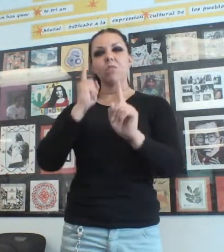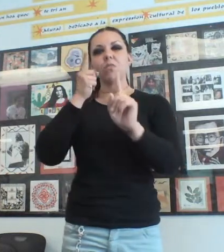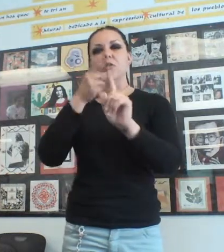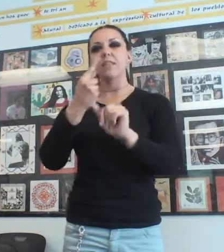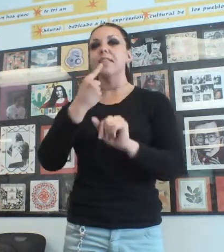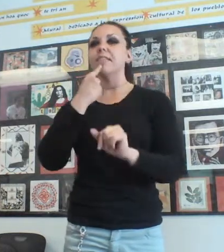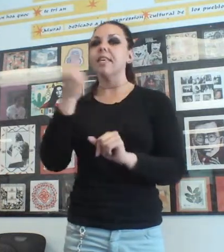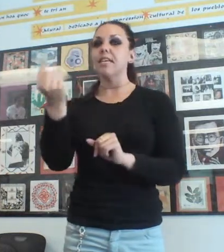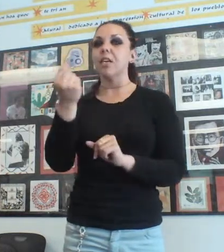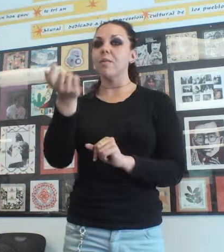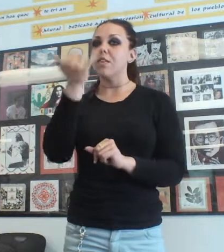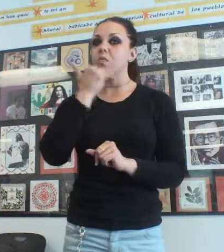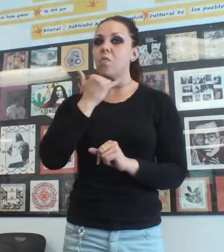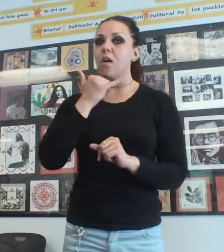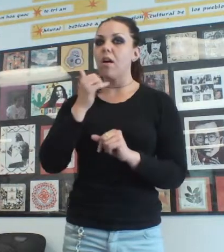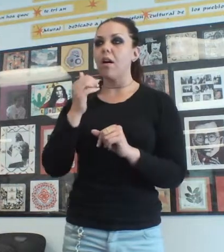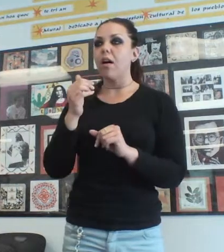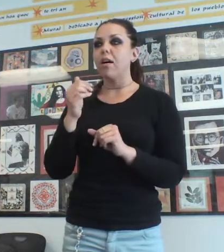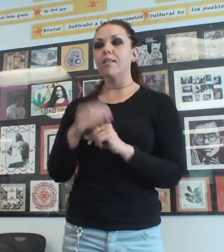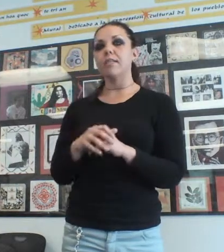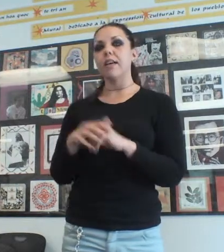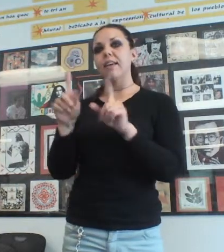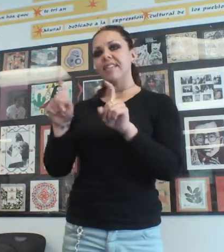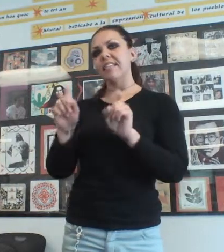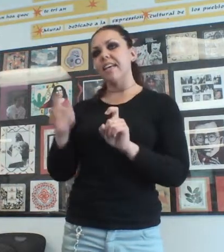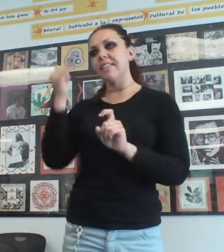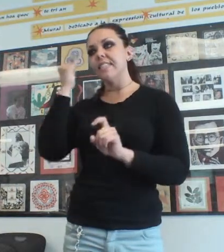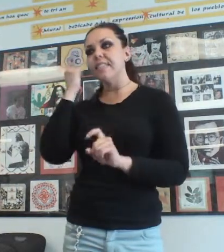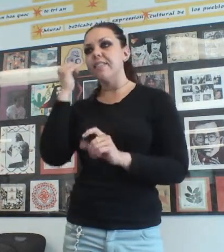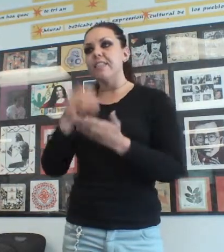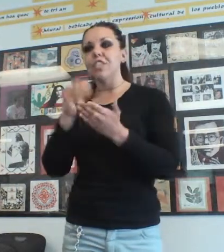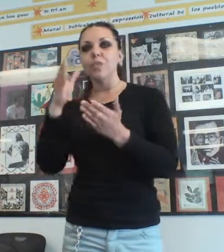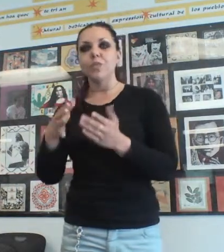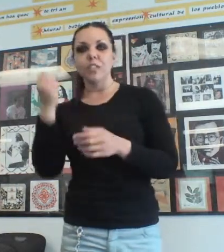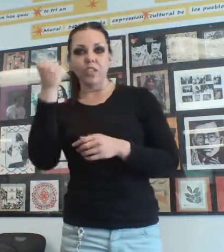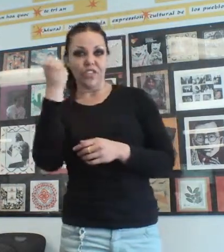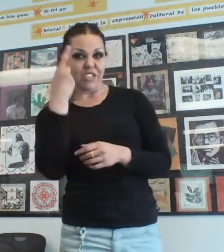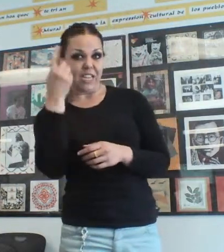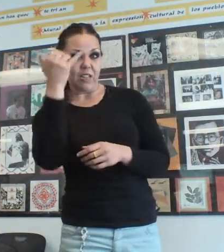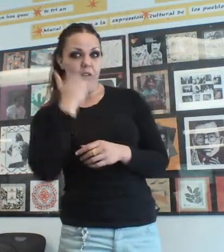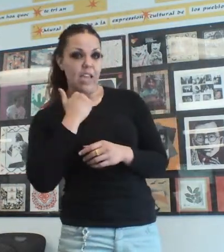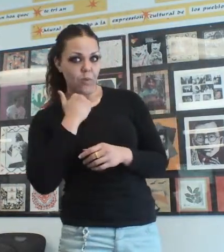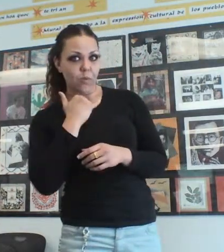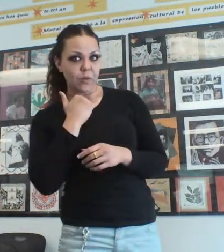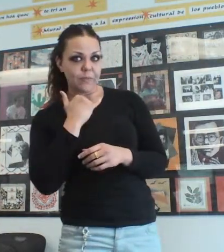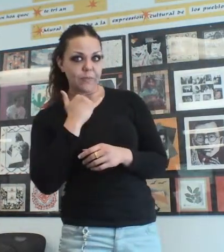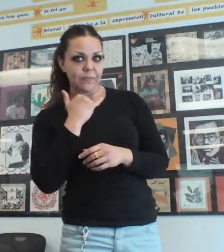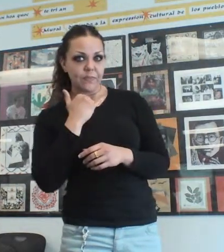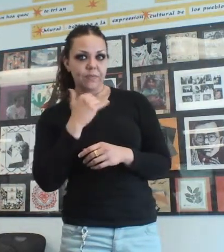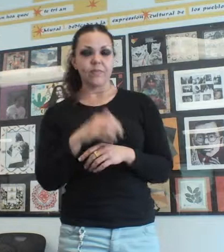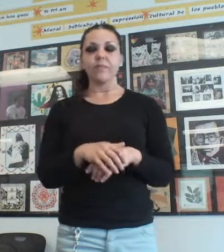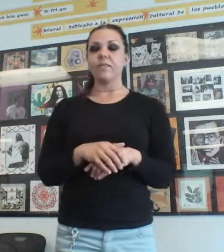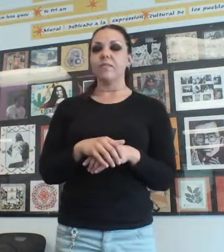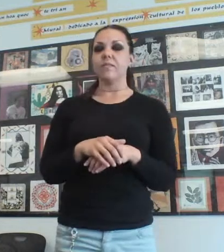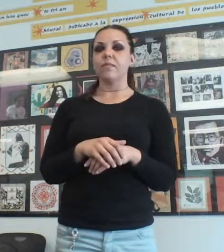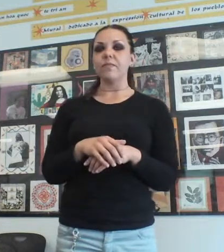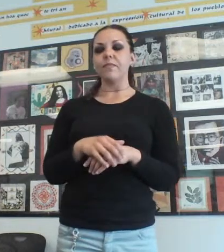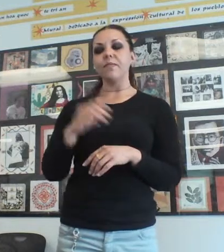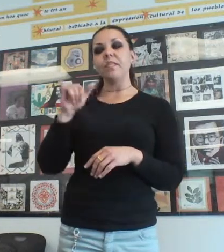few kids will give them back the right answer or say, oh no, this is opposite, that's wrong. So in those situations, you would want